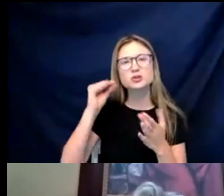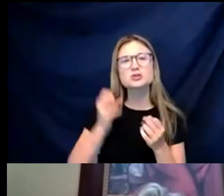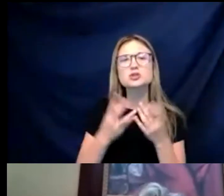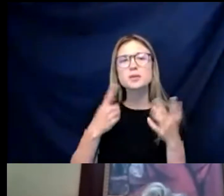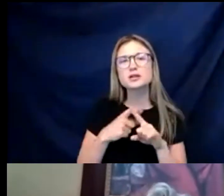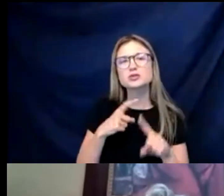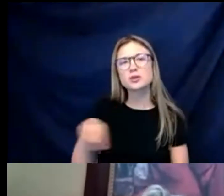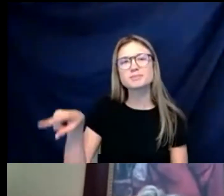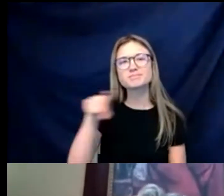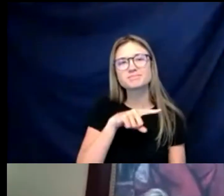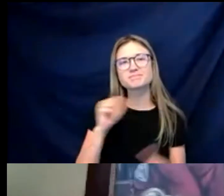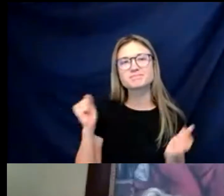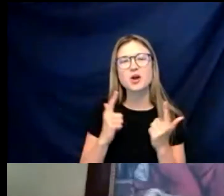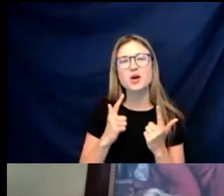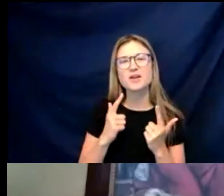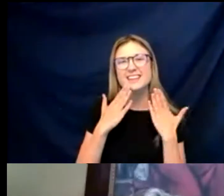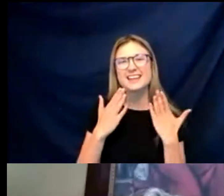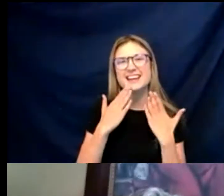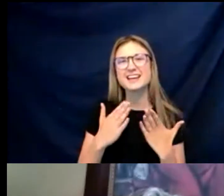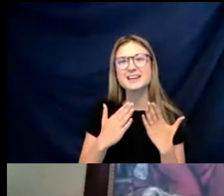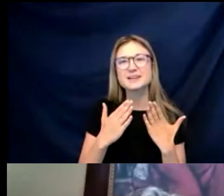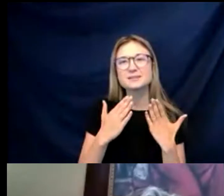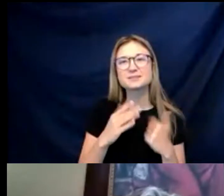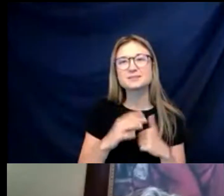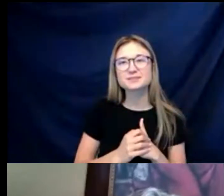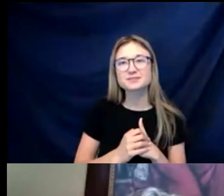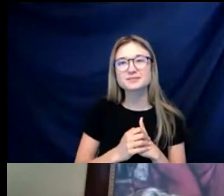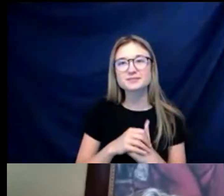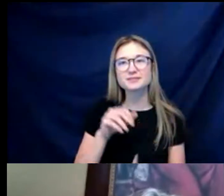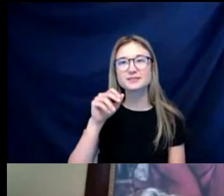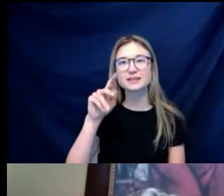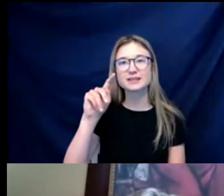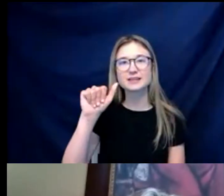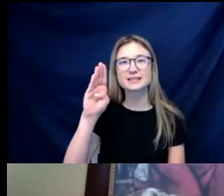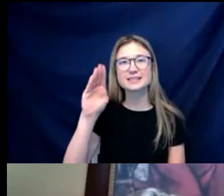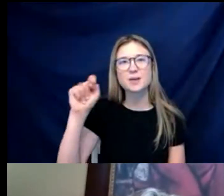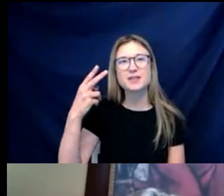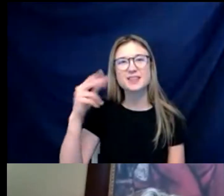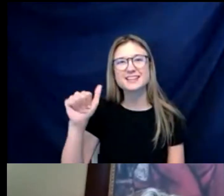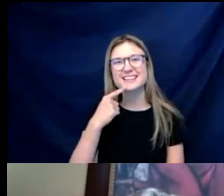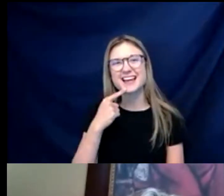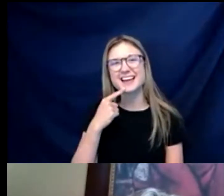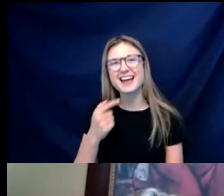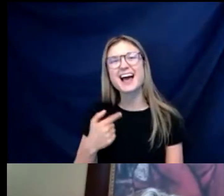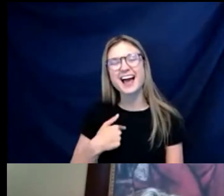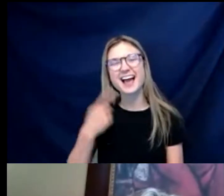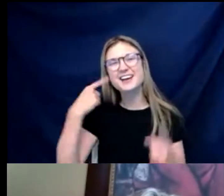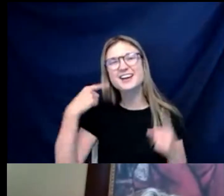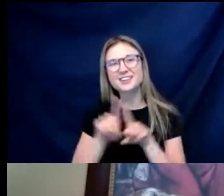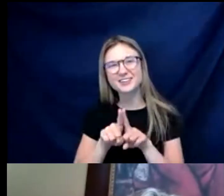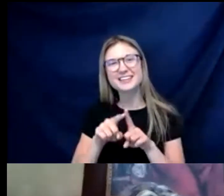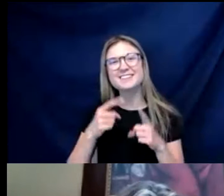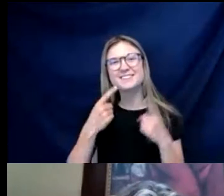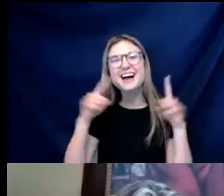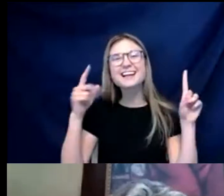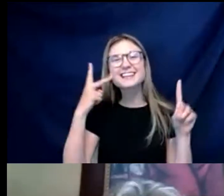So thank you. Bambi, I echo your same sentiments. It is finally great to see her face. You see all of her messages, and I'm like,